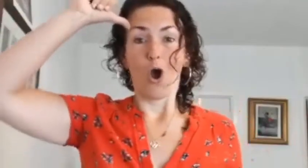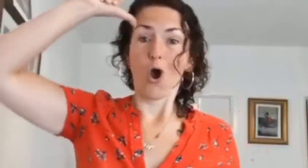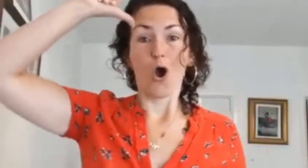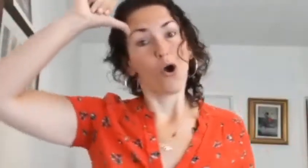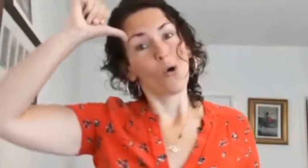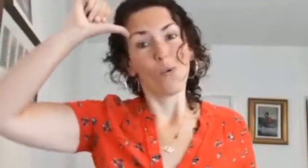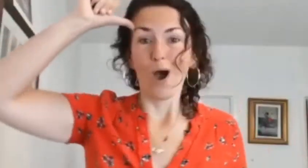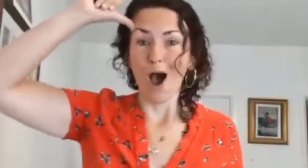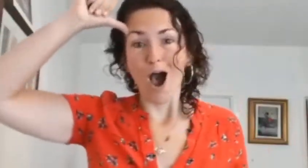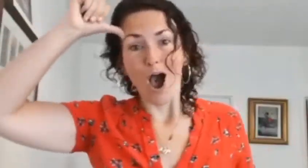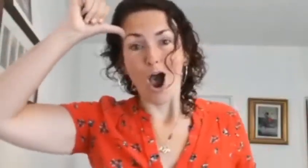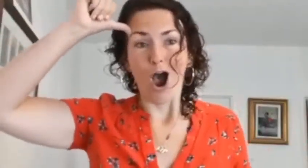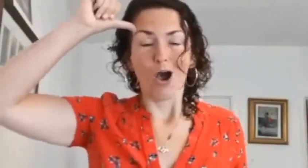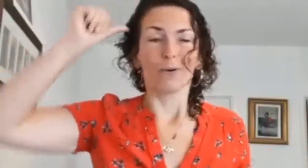Oh-ho-ho